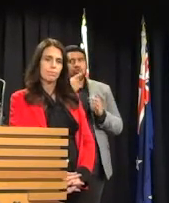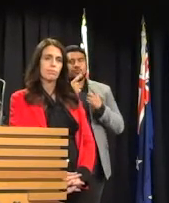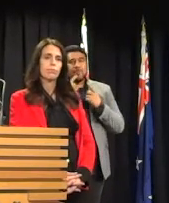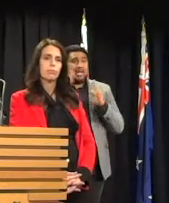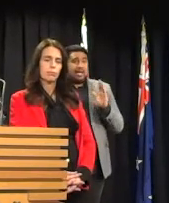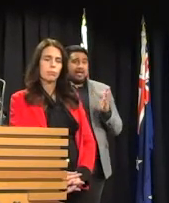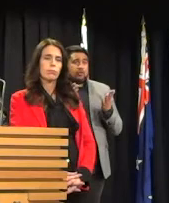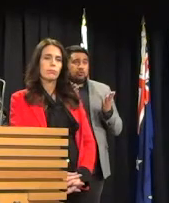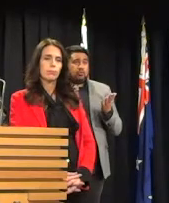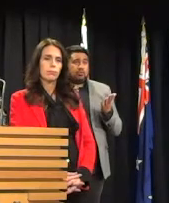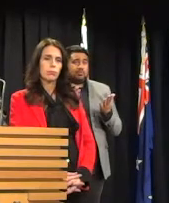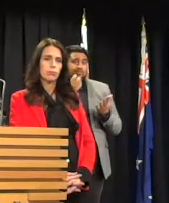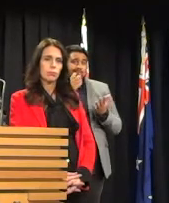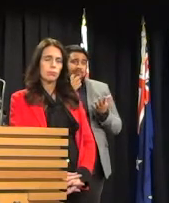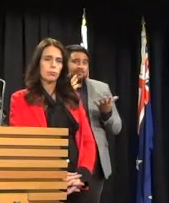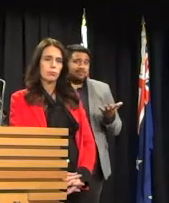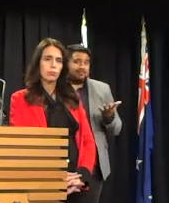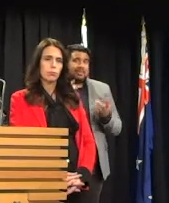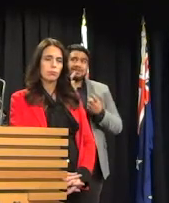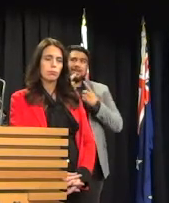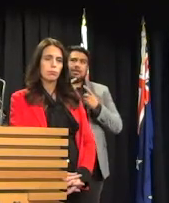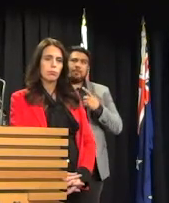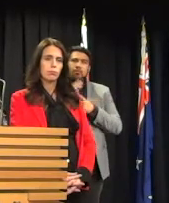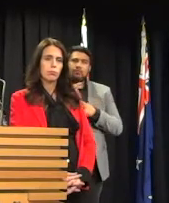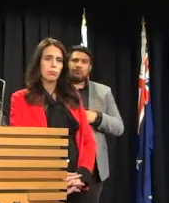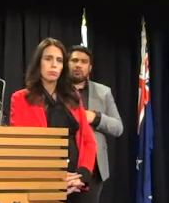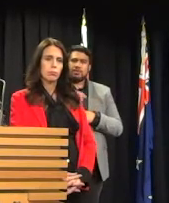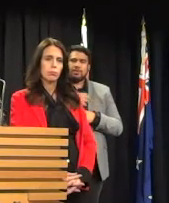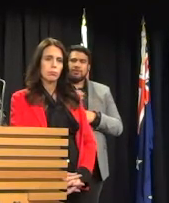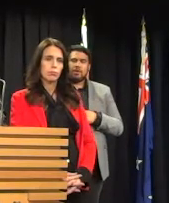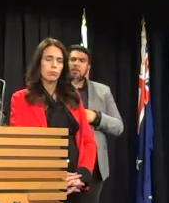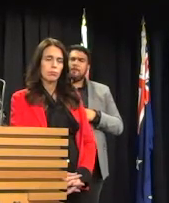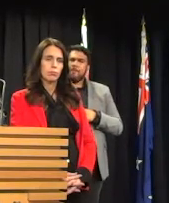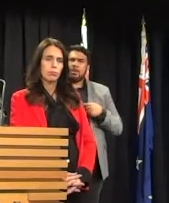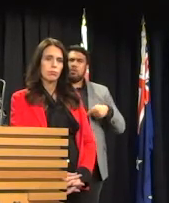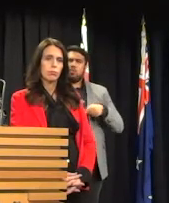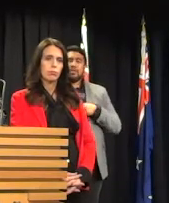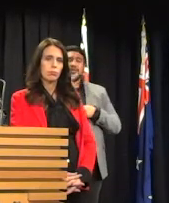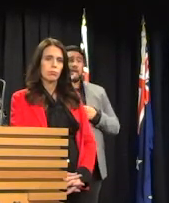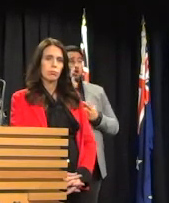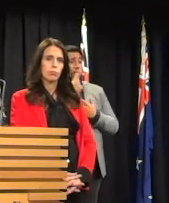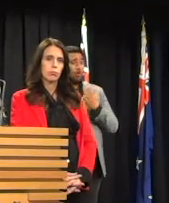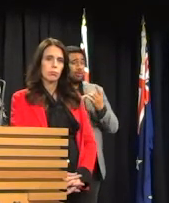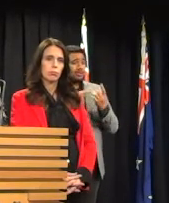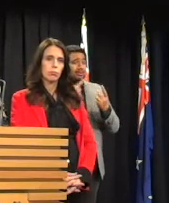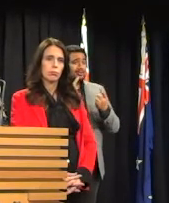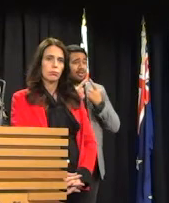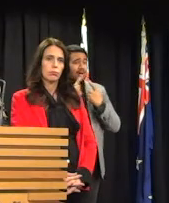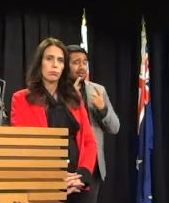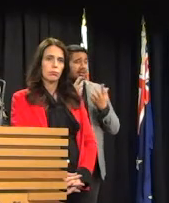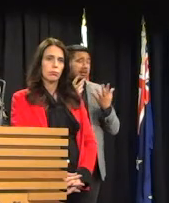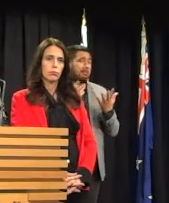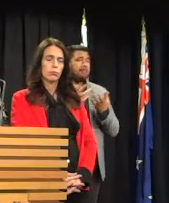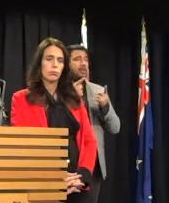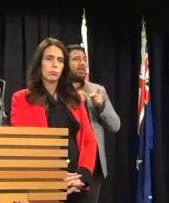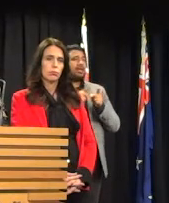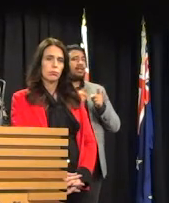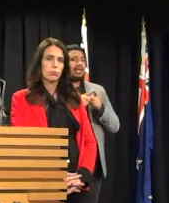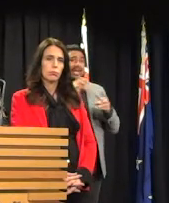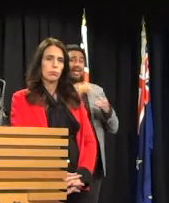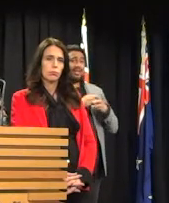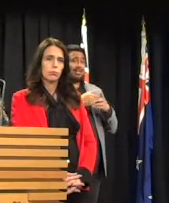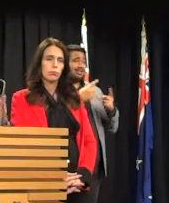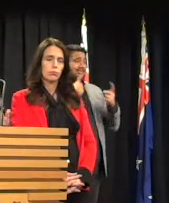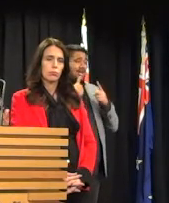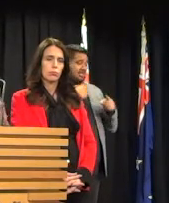information. Data is really important. For us as a government, though, it's not just data that sits in a database.